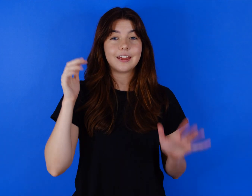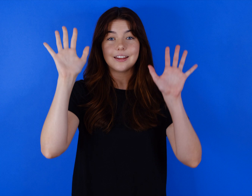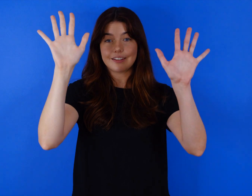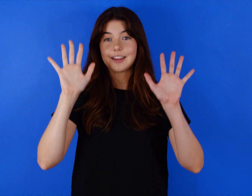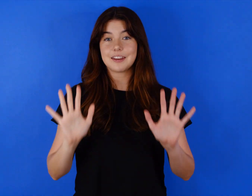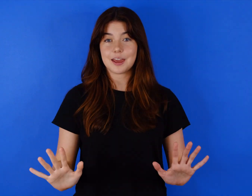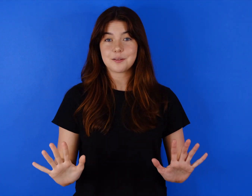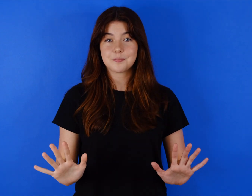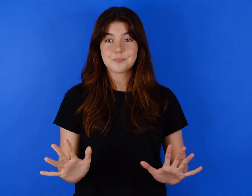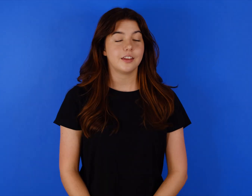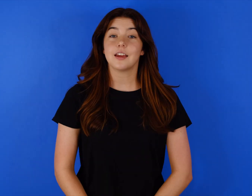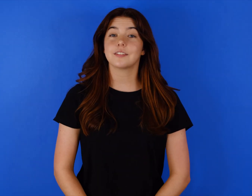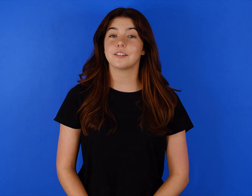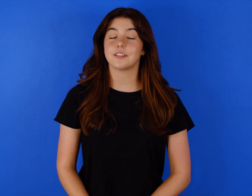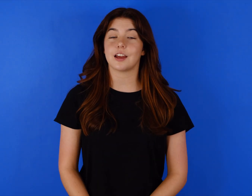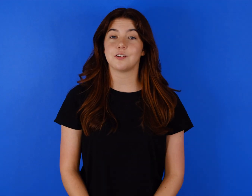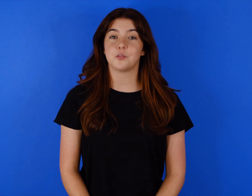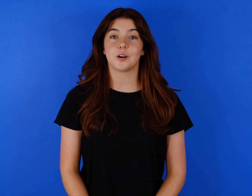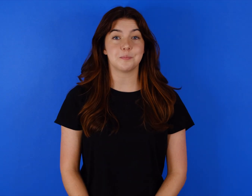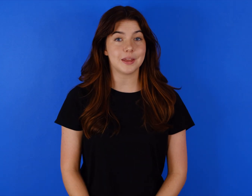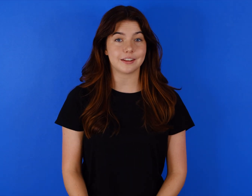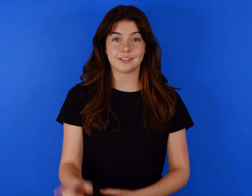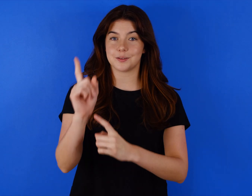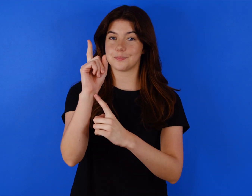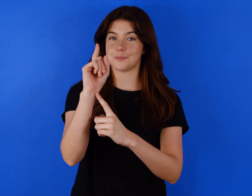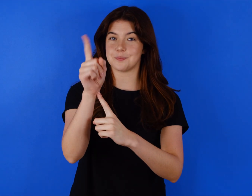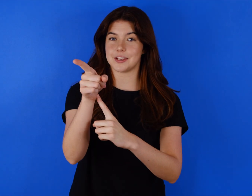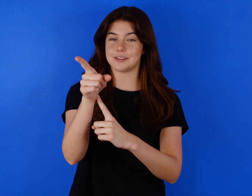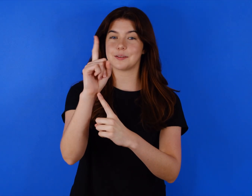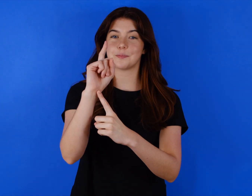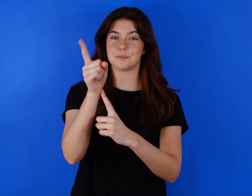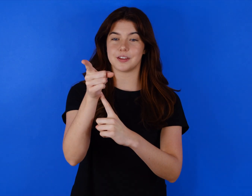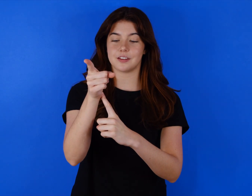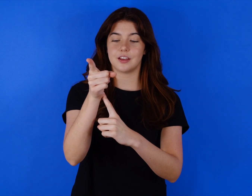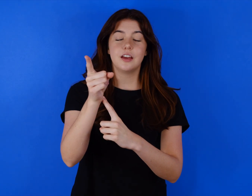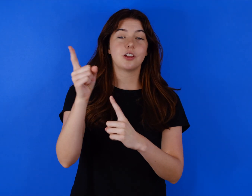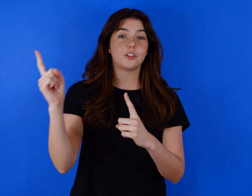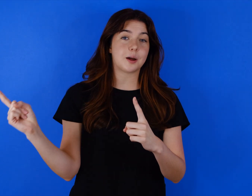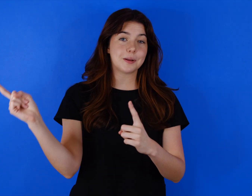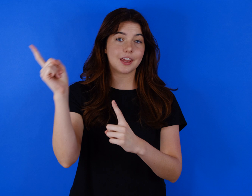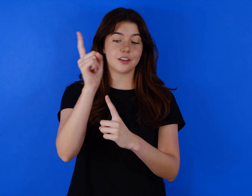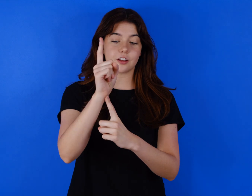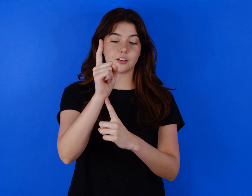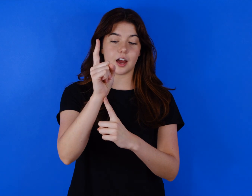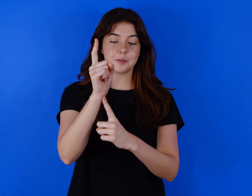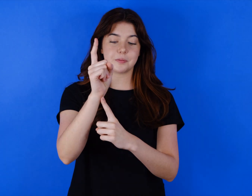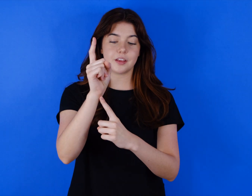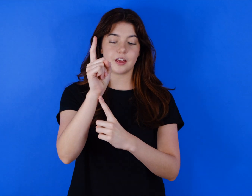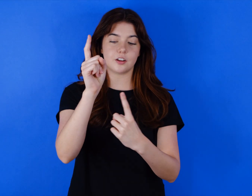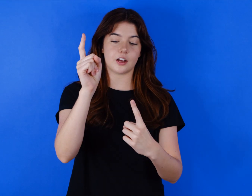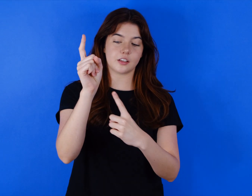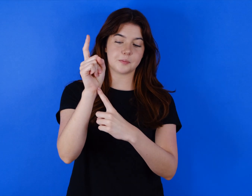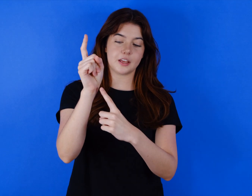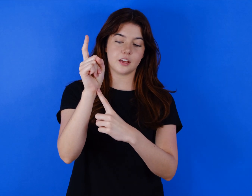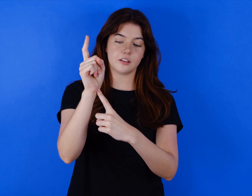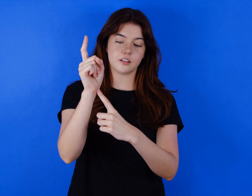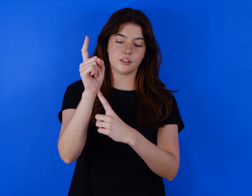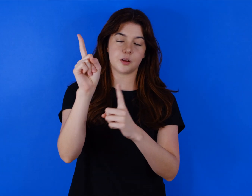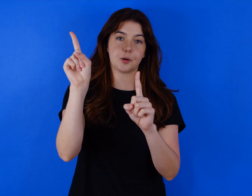and Sunday. Next is the sign for minute. Minute. Your dominant hand is on top, and your non-dominant hand, they're both